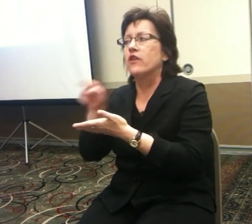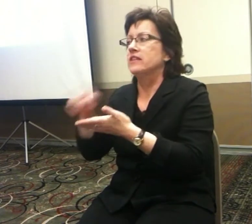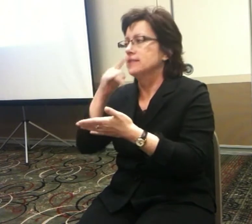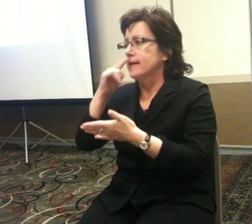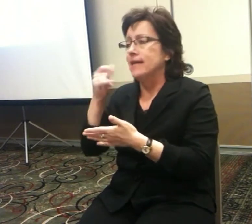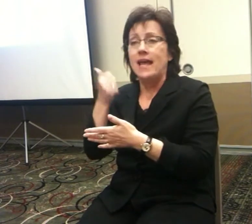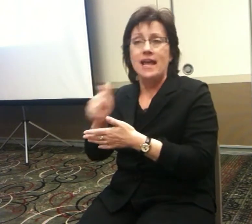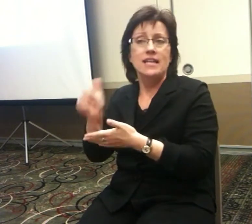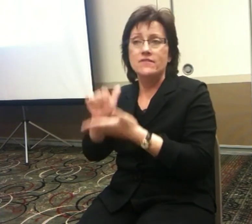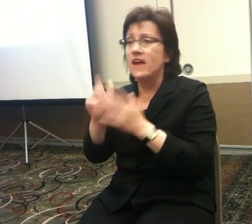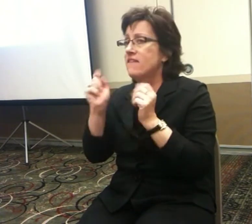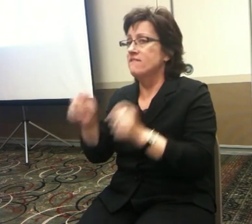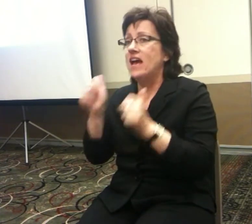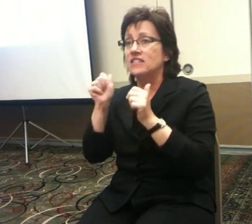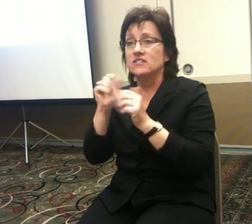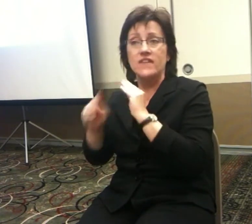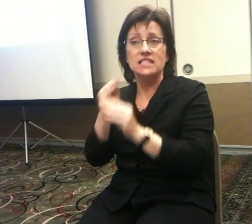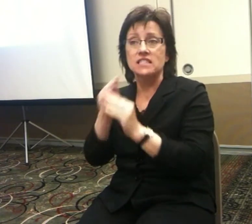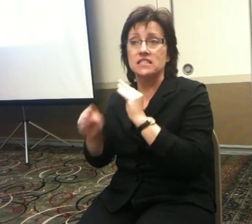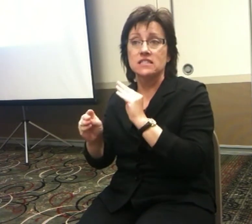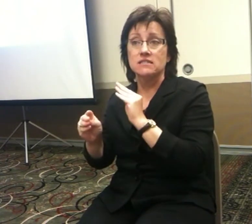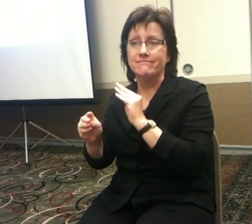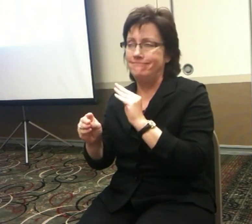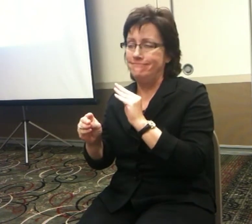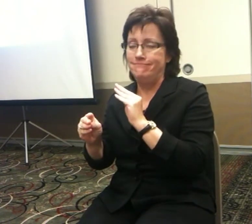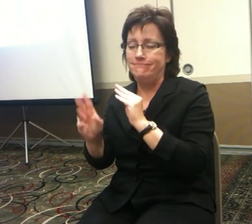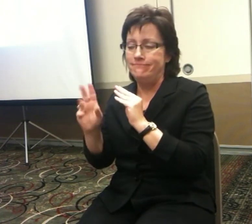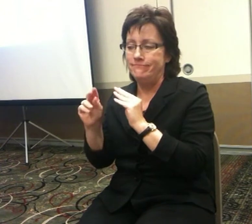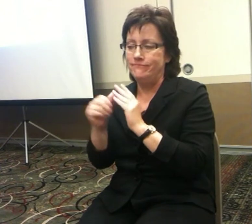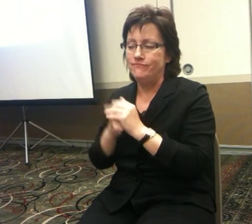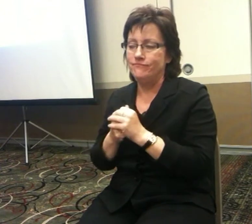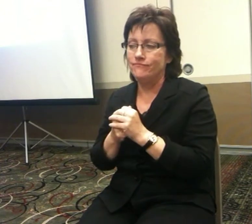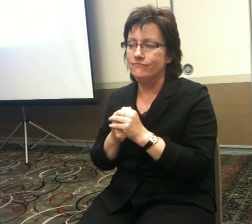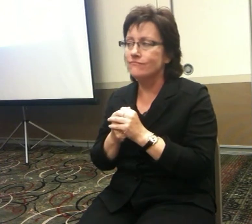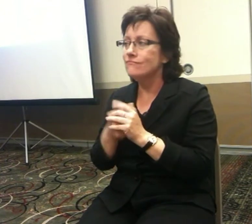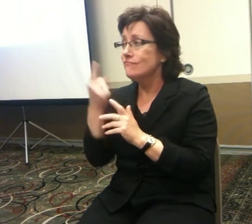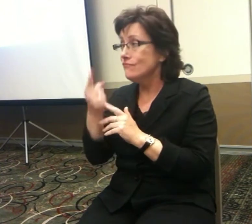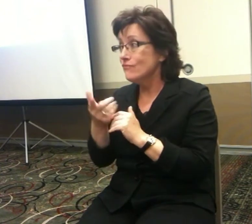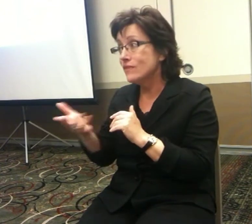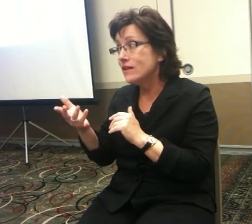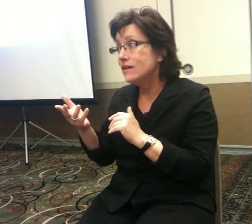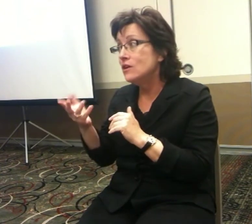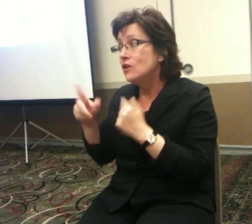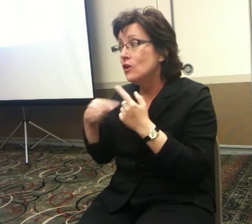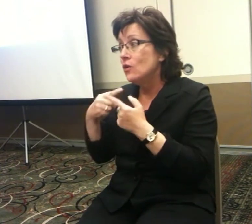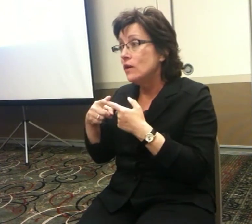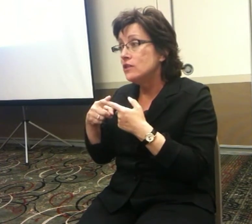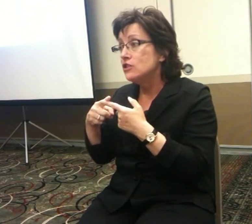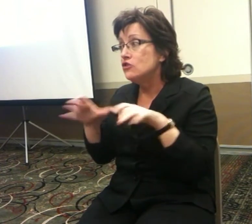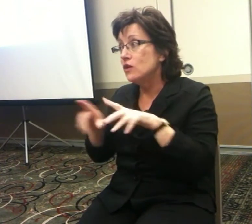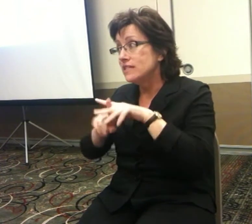fix? No. One of the things when you do escape and avoidance is you've got to realize